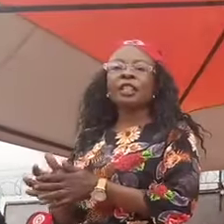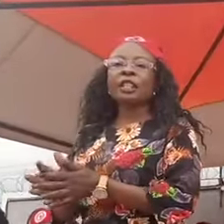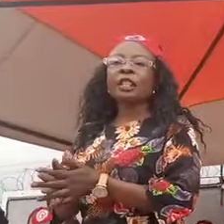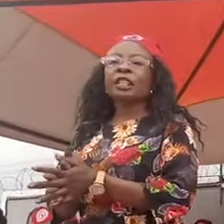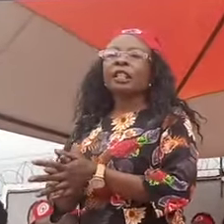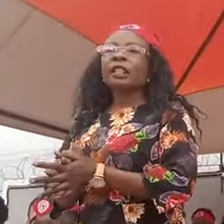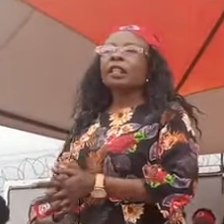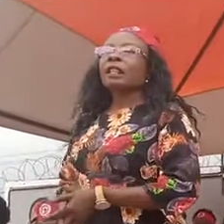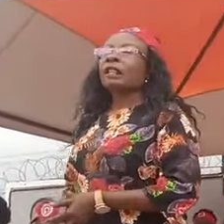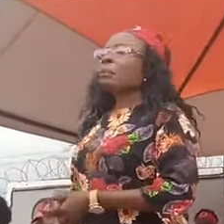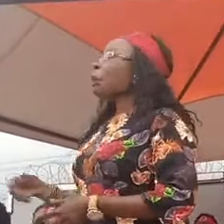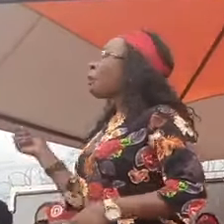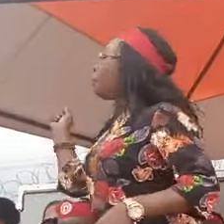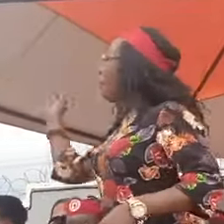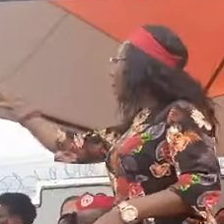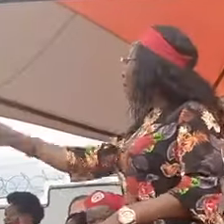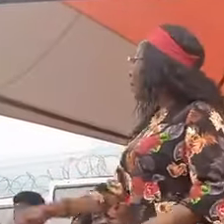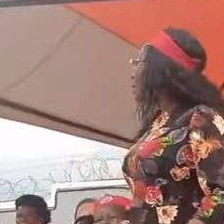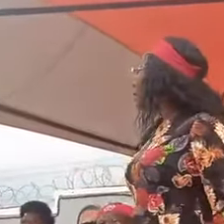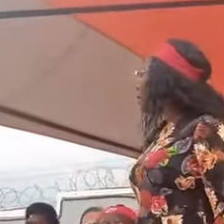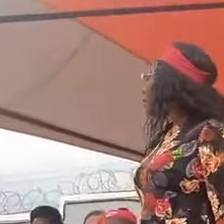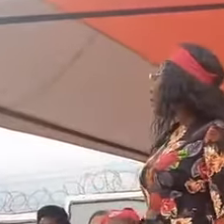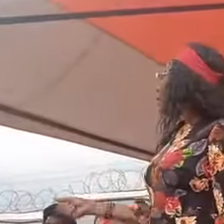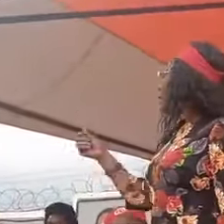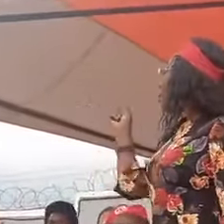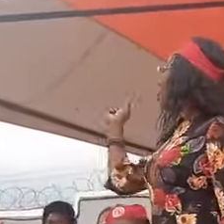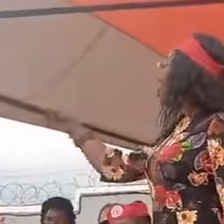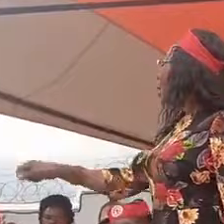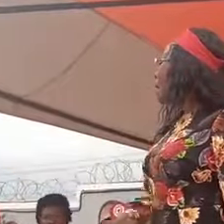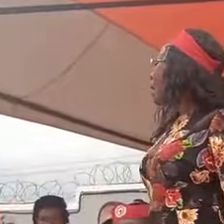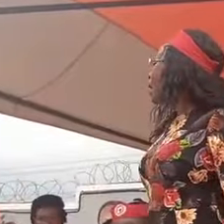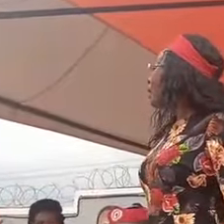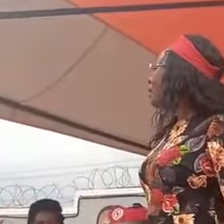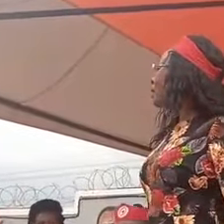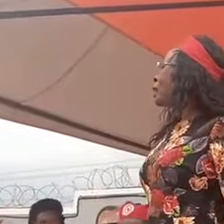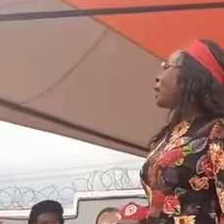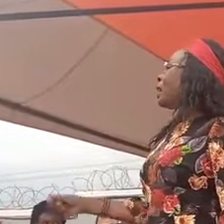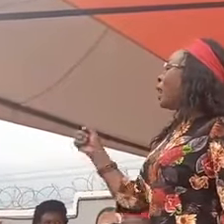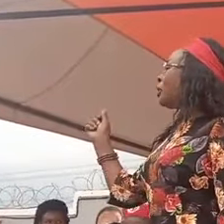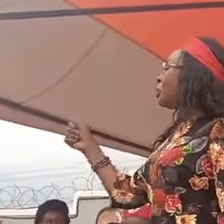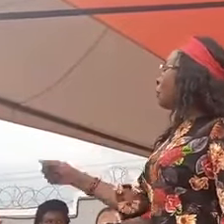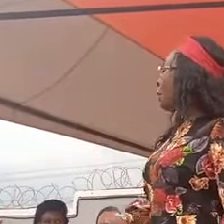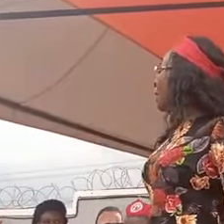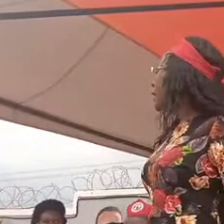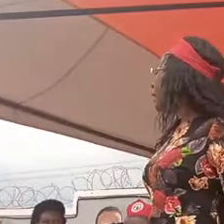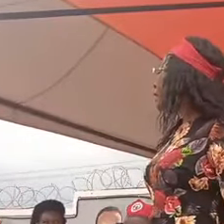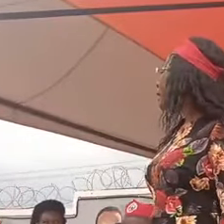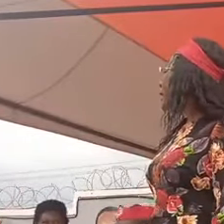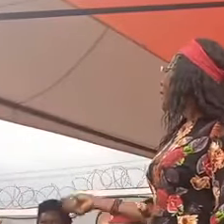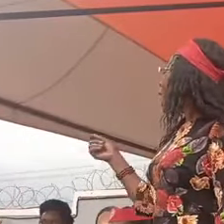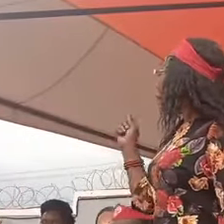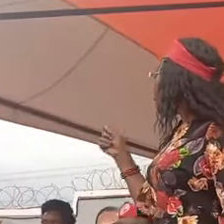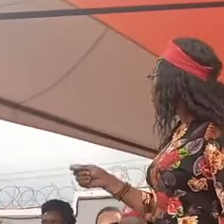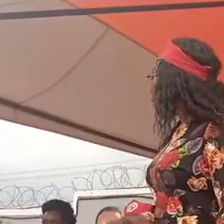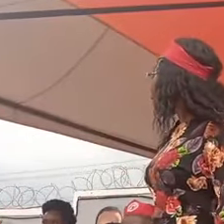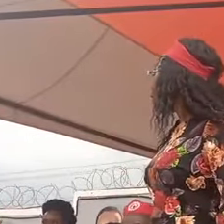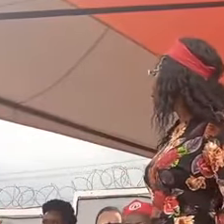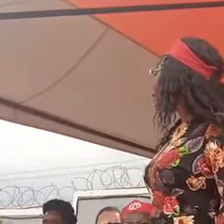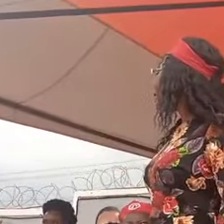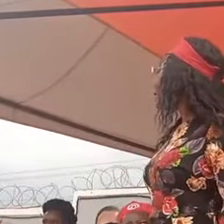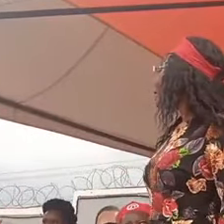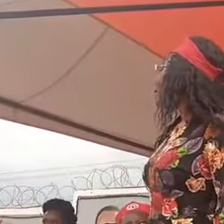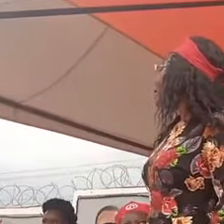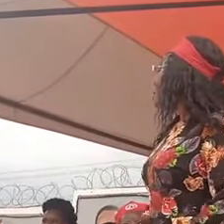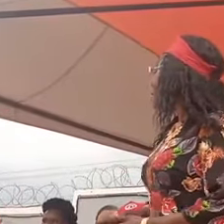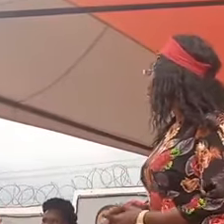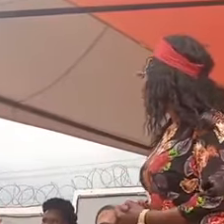Margaret. People power. Our power. People power. Our power. NUP. Everywhere. I'm Lela. Our